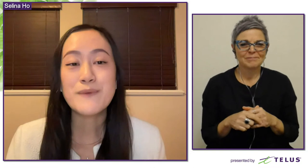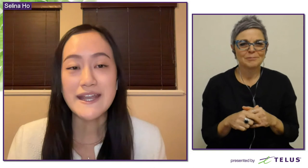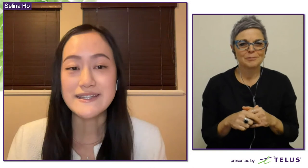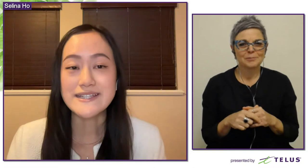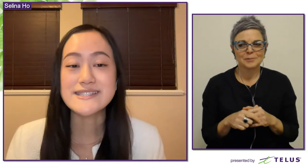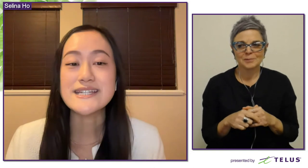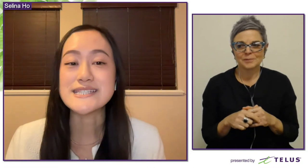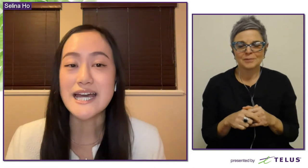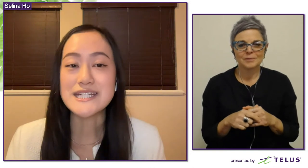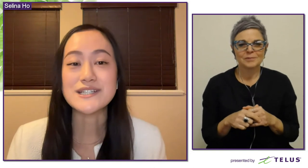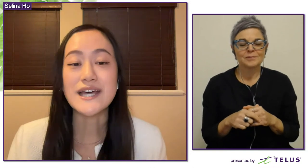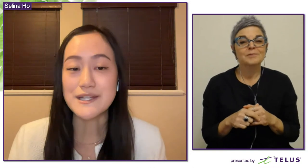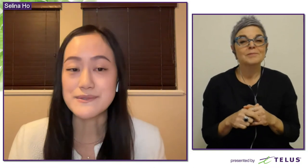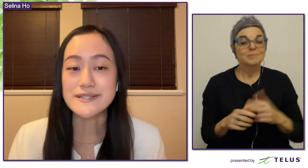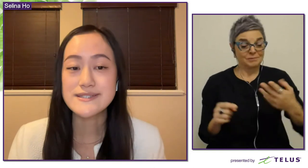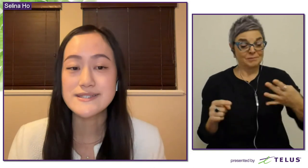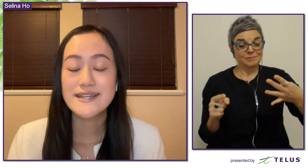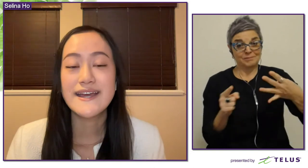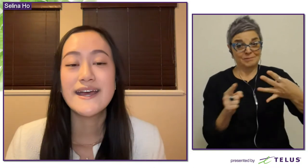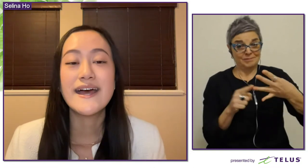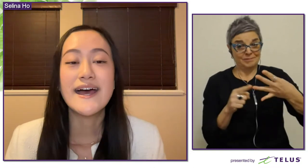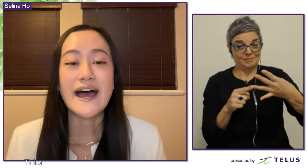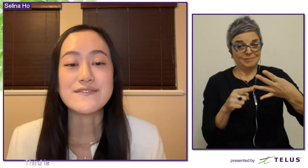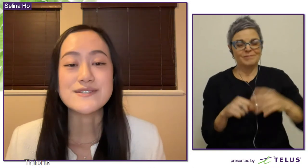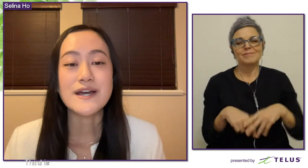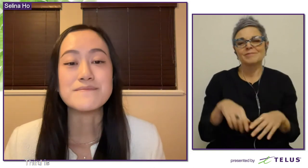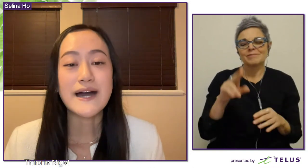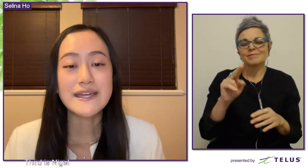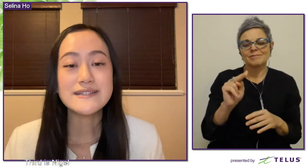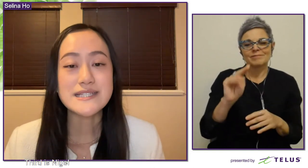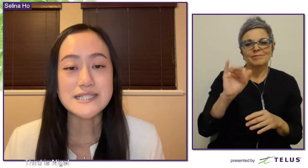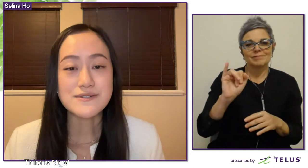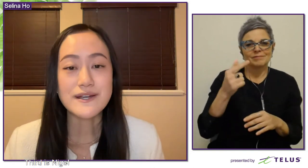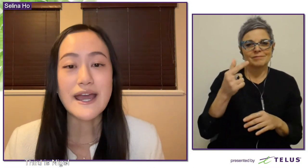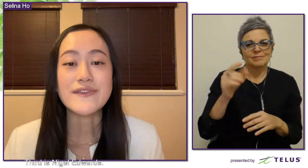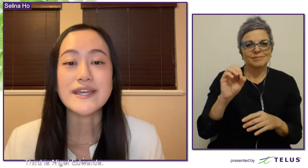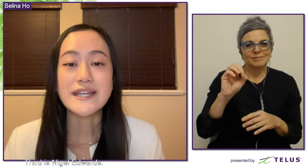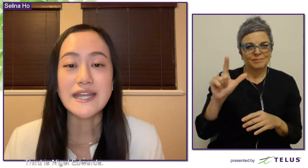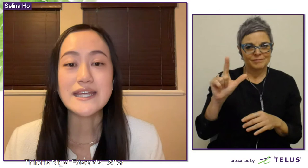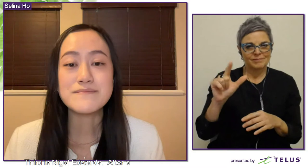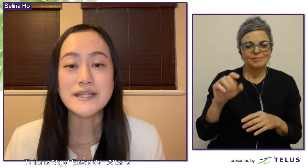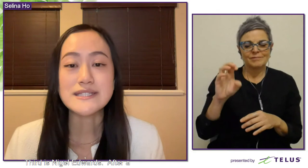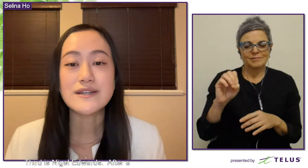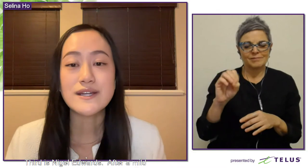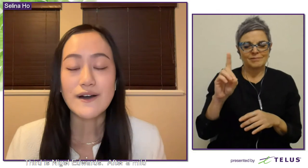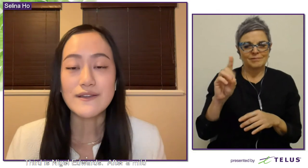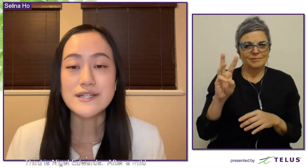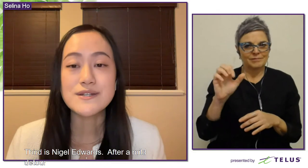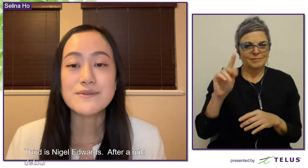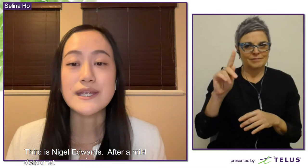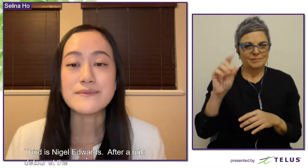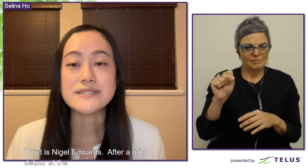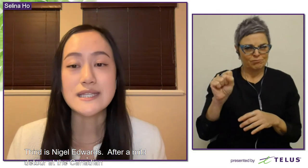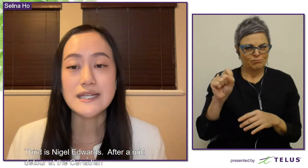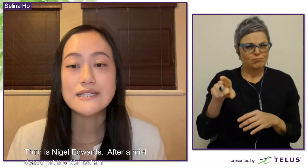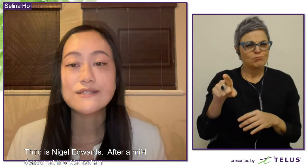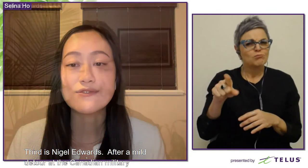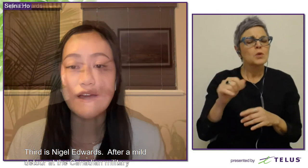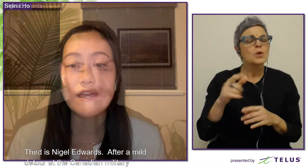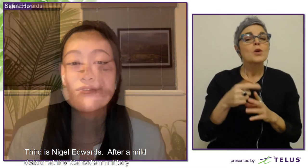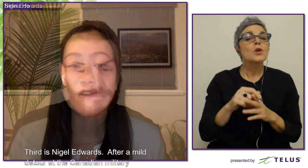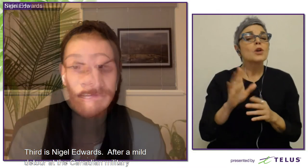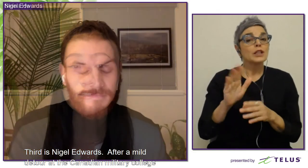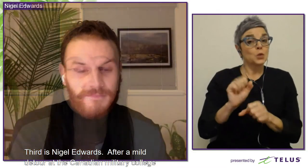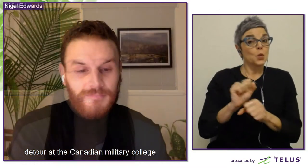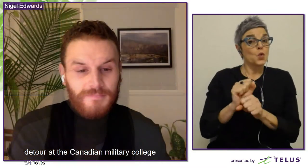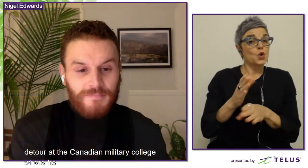Our third panelist is Nigel Edwards. After a mild detour at the Canadian Military College, where he was slated